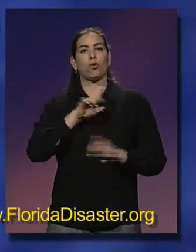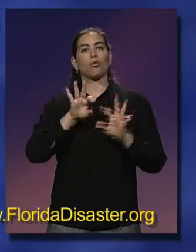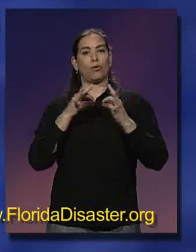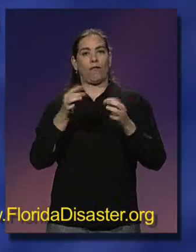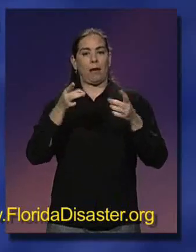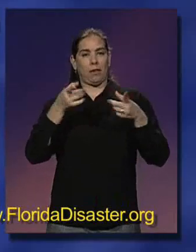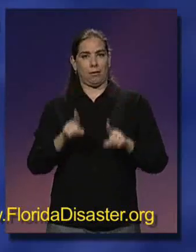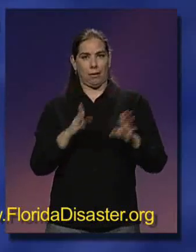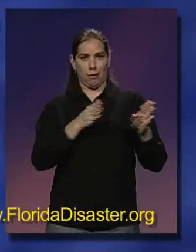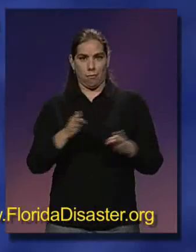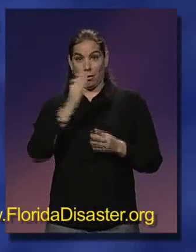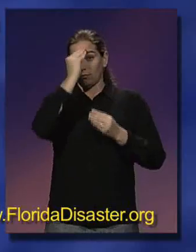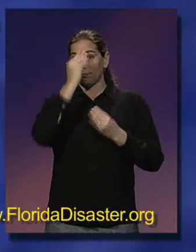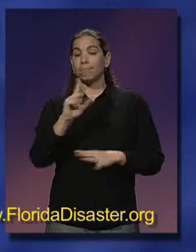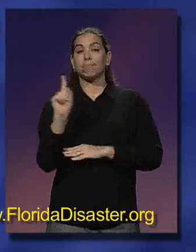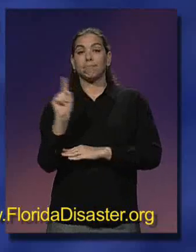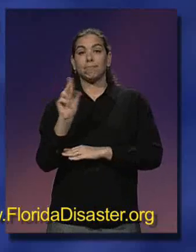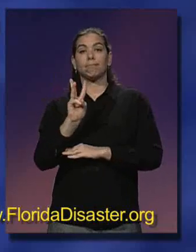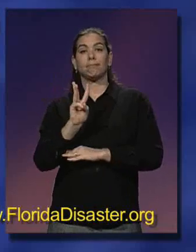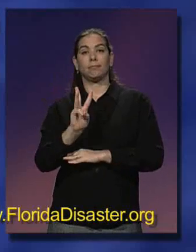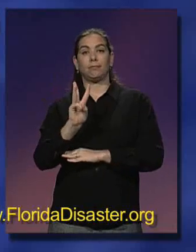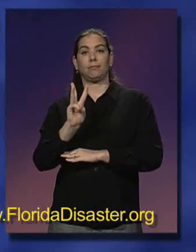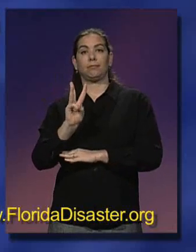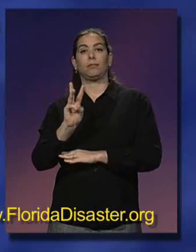plan, go to